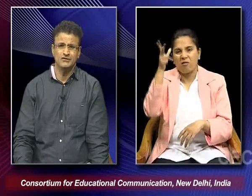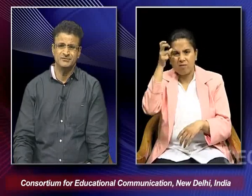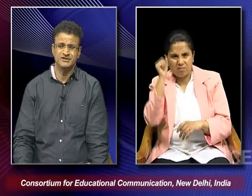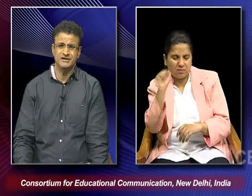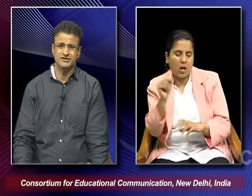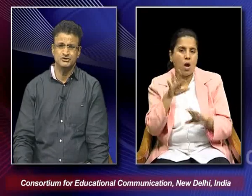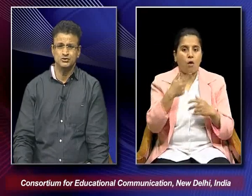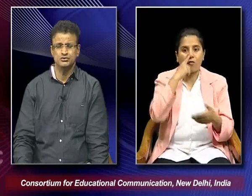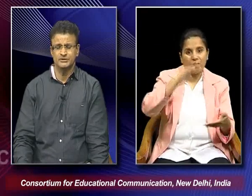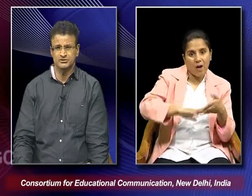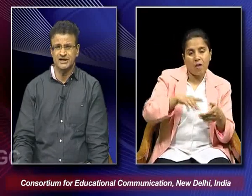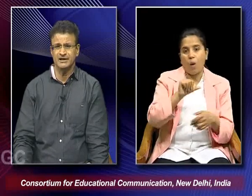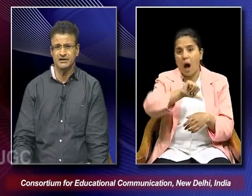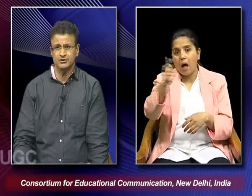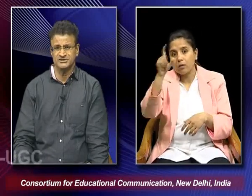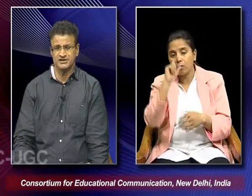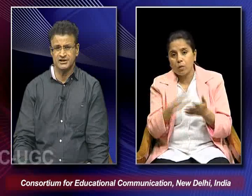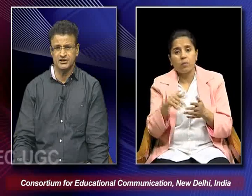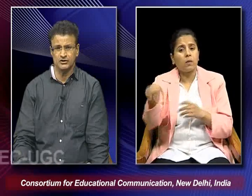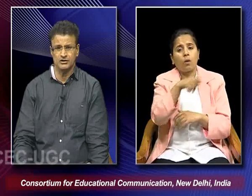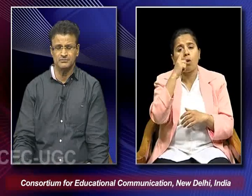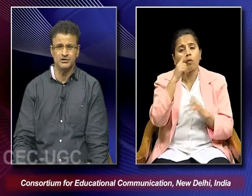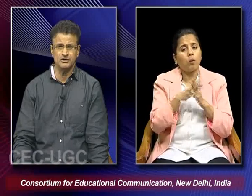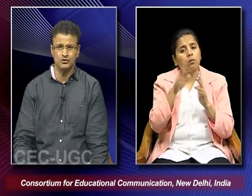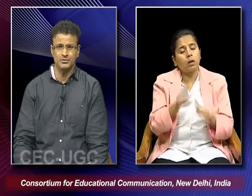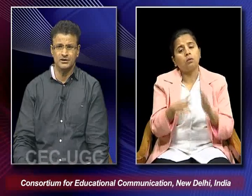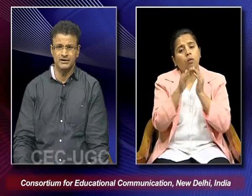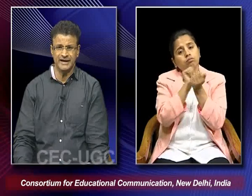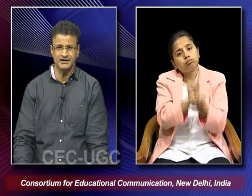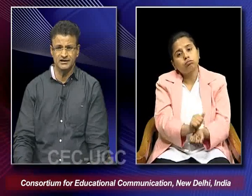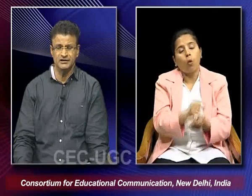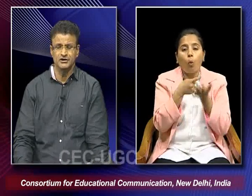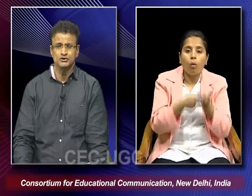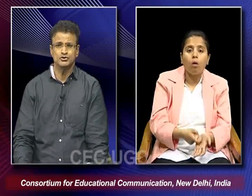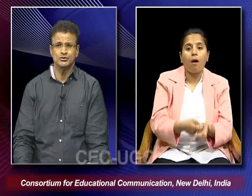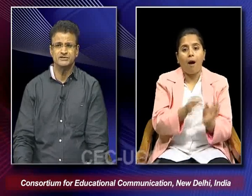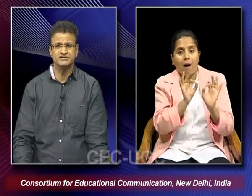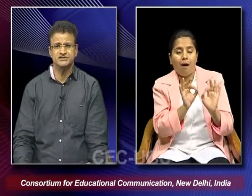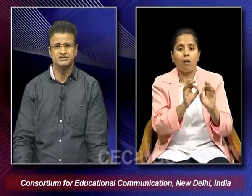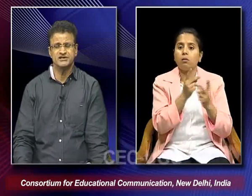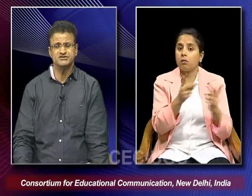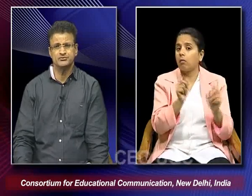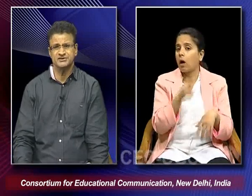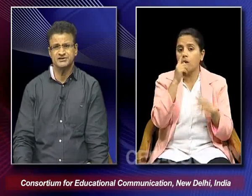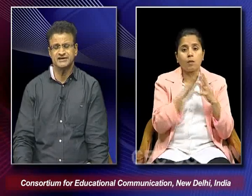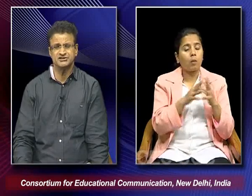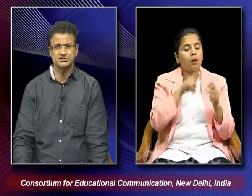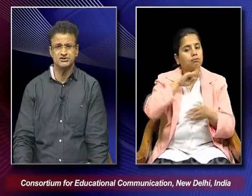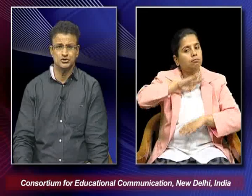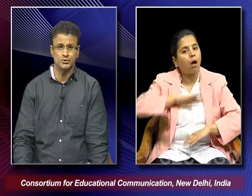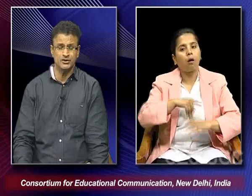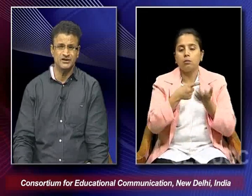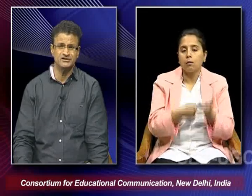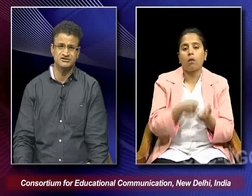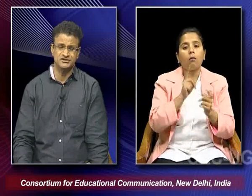how women, they are being shown to be docile, domesticate, honorable, noble and ideal. So these kinds of picturizations